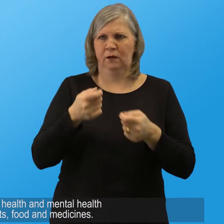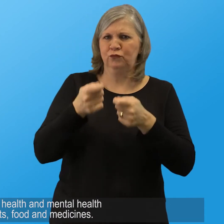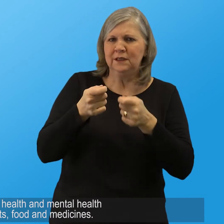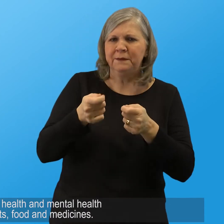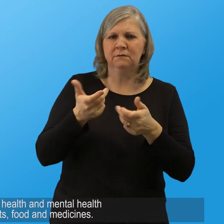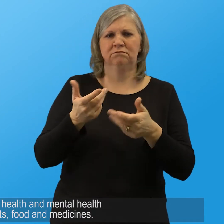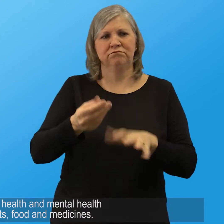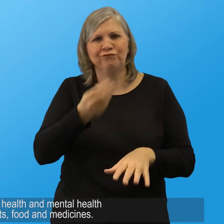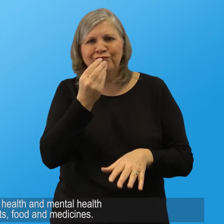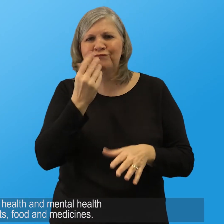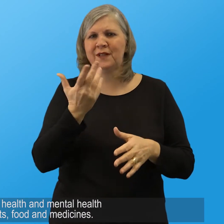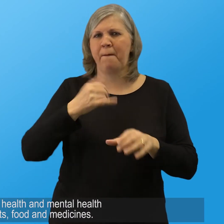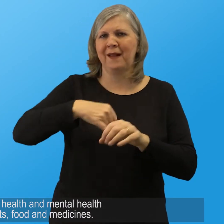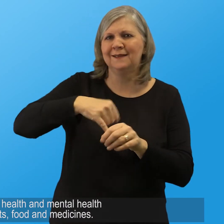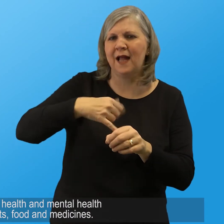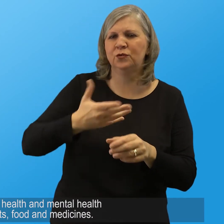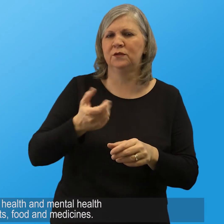treatments, food and medicines.